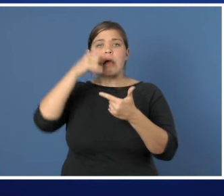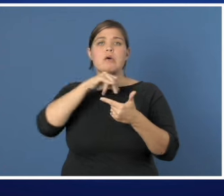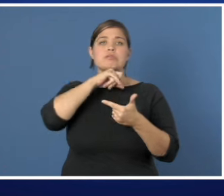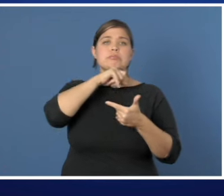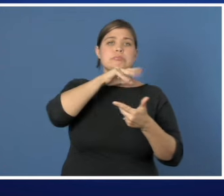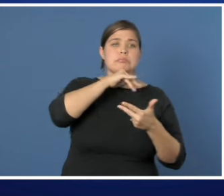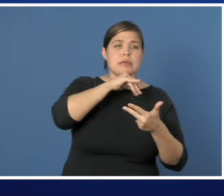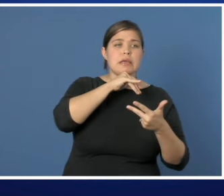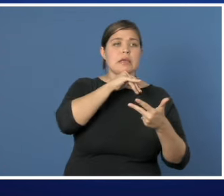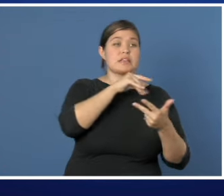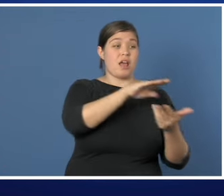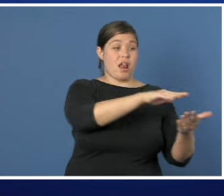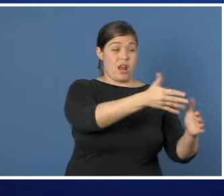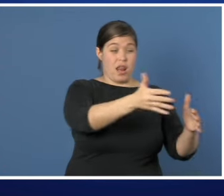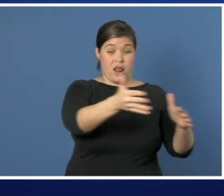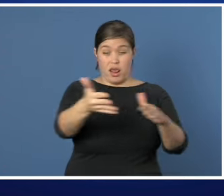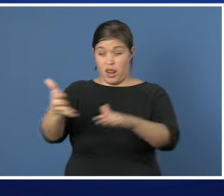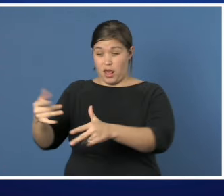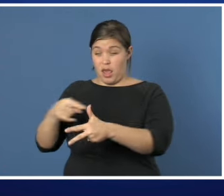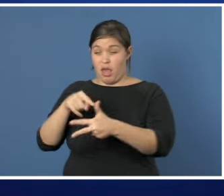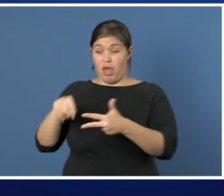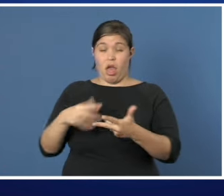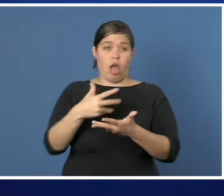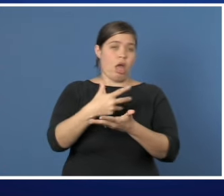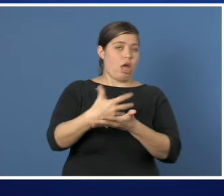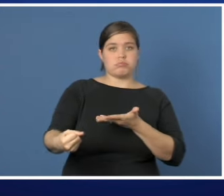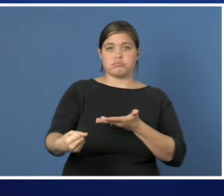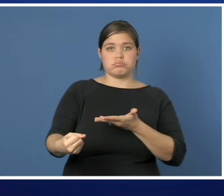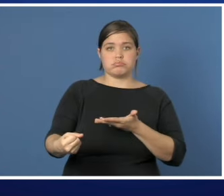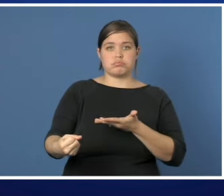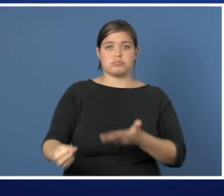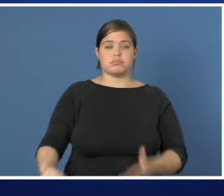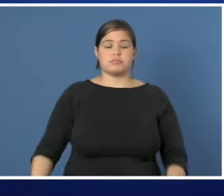destroyed by a loss of crops or livestock.